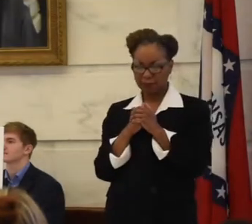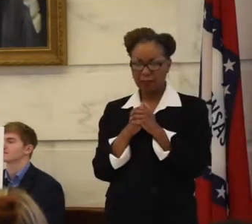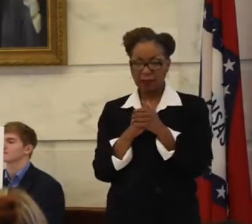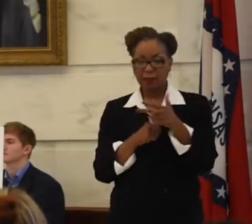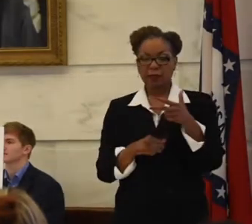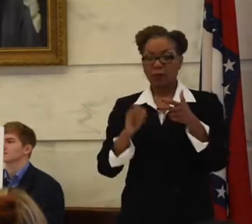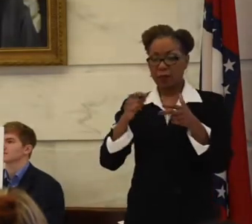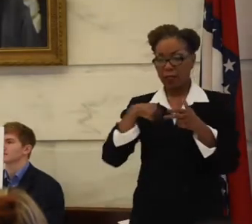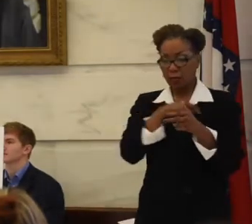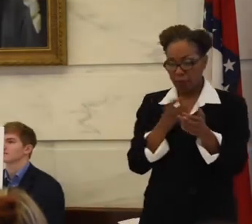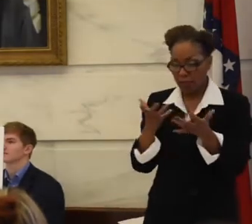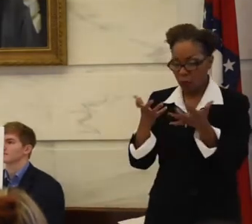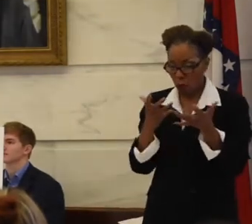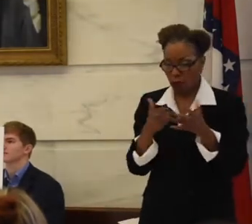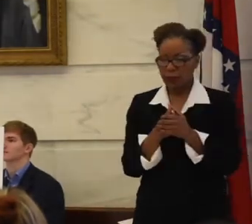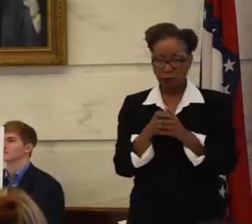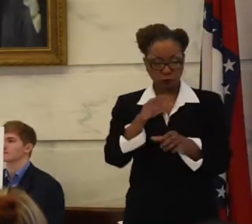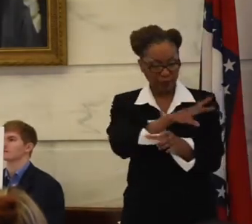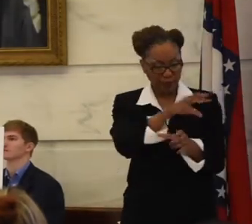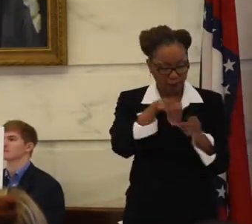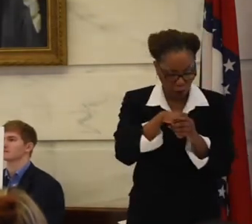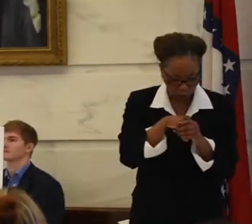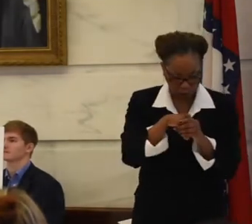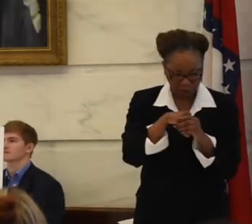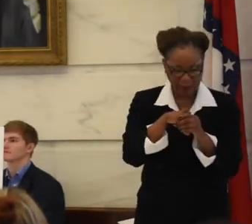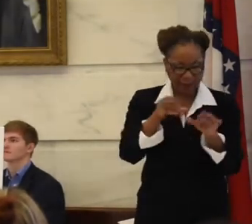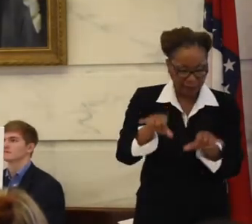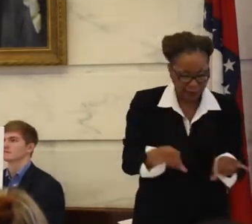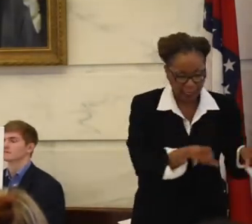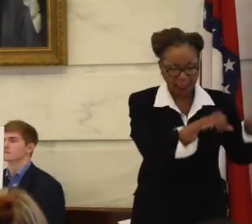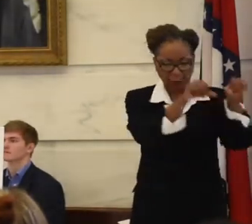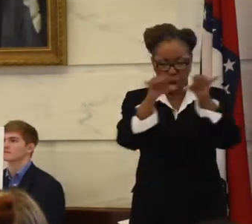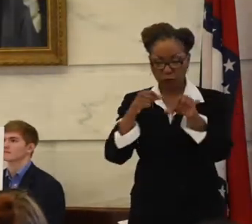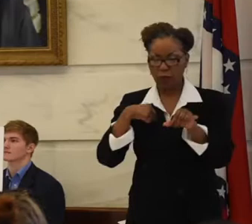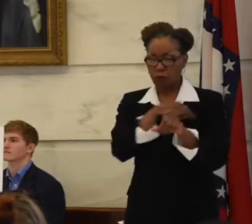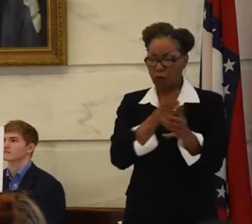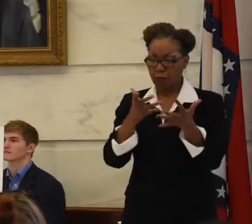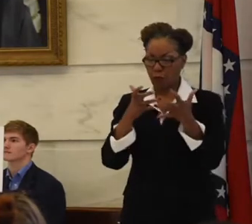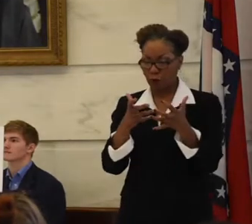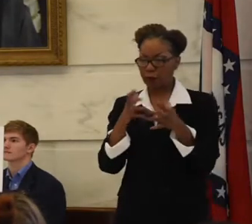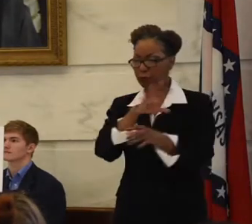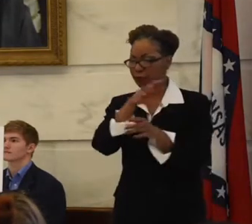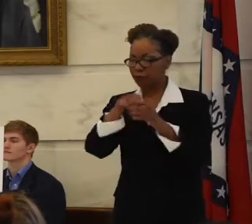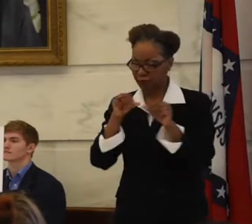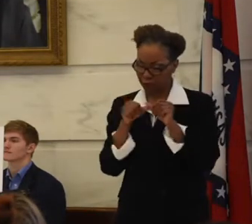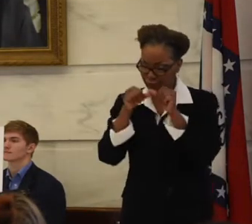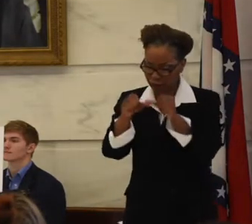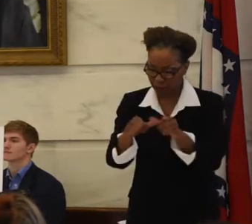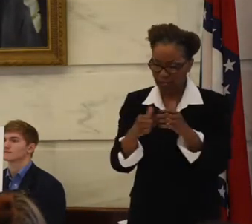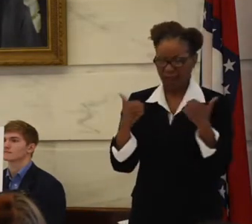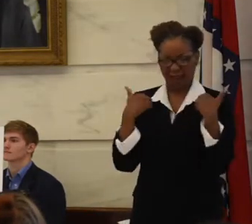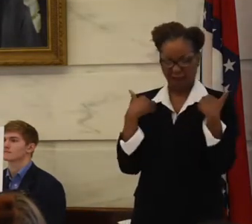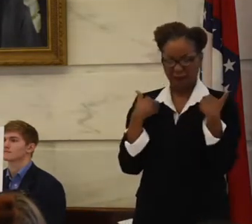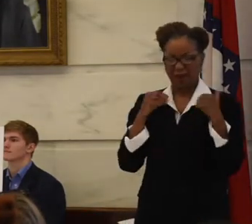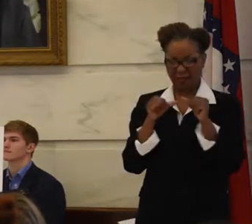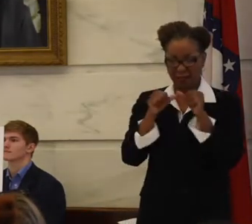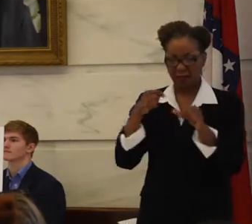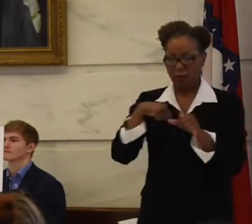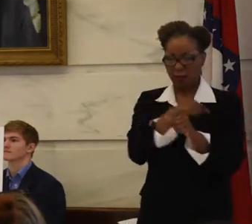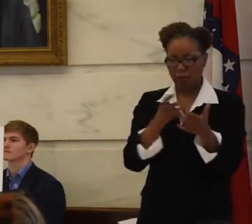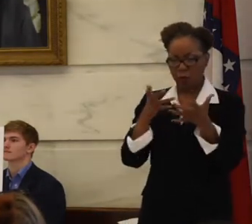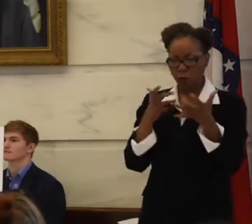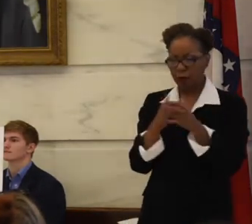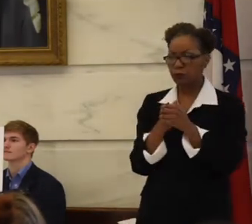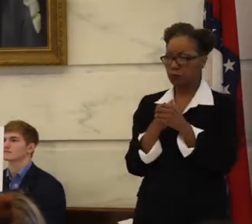So we want to rest in standards, we want to rest in consistency, we want to look